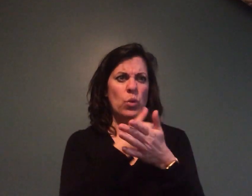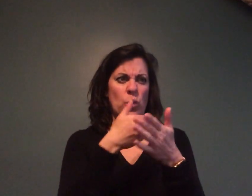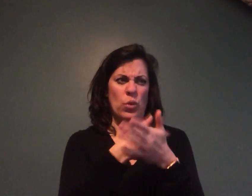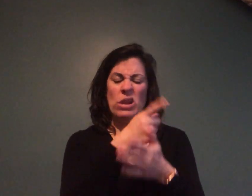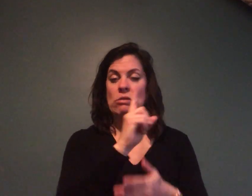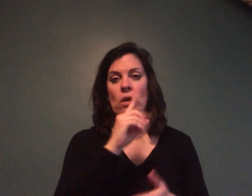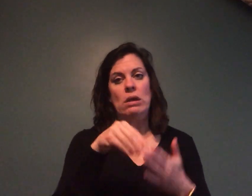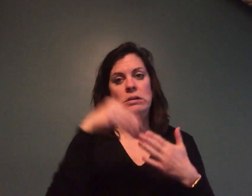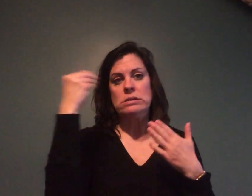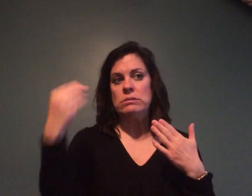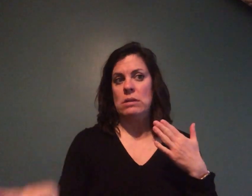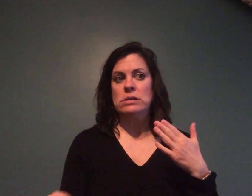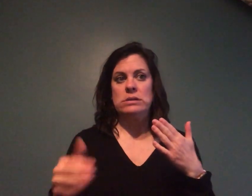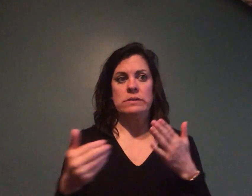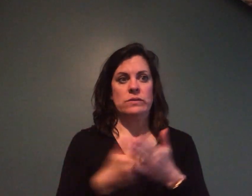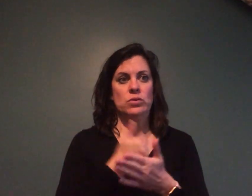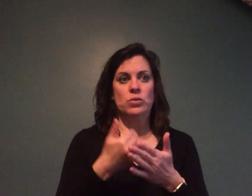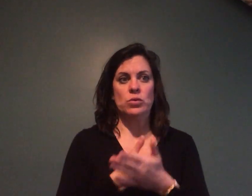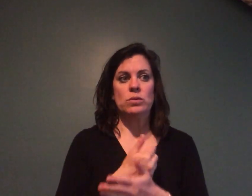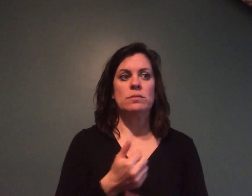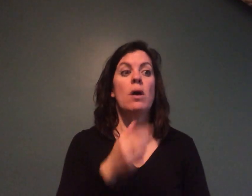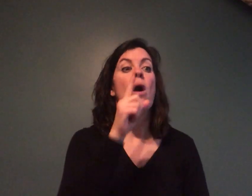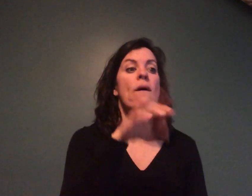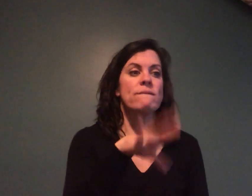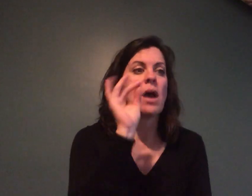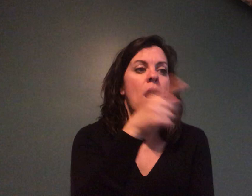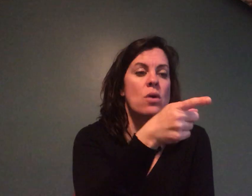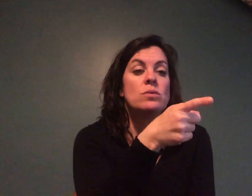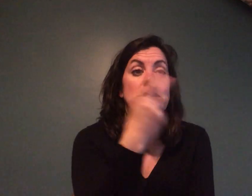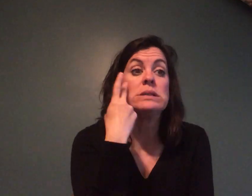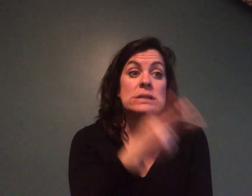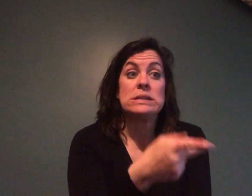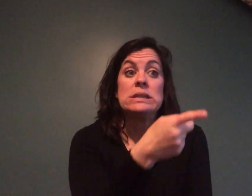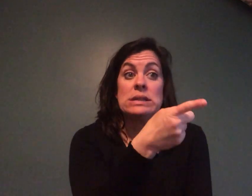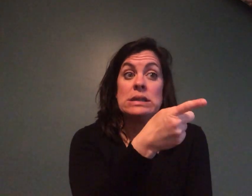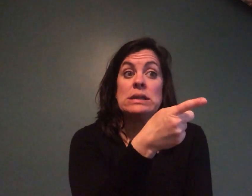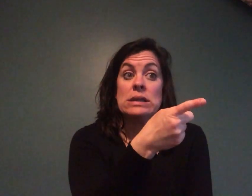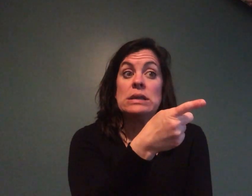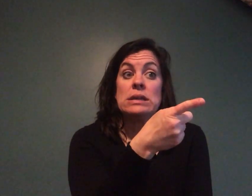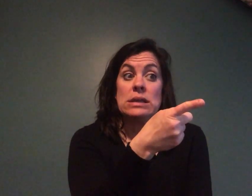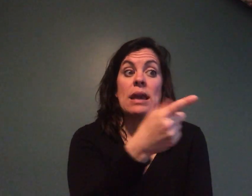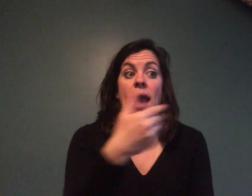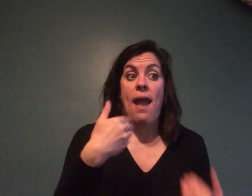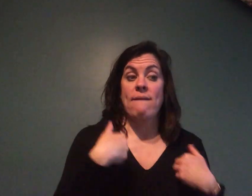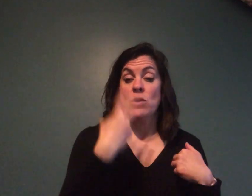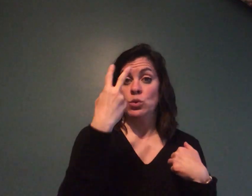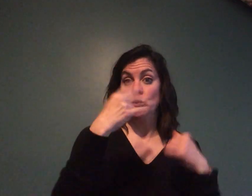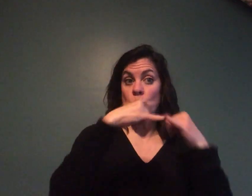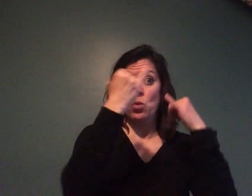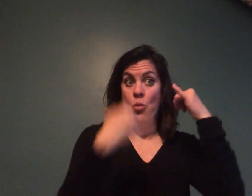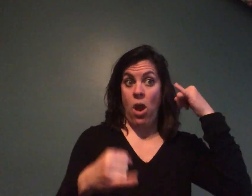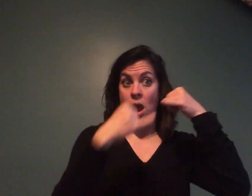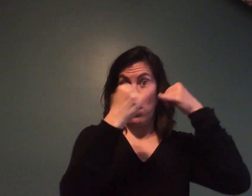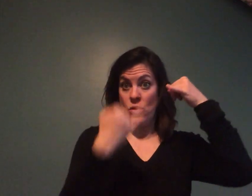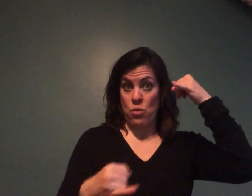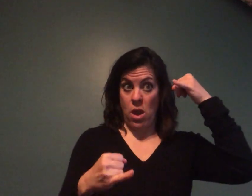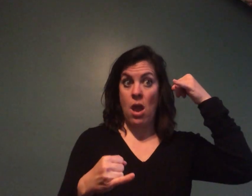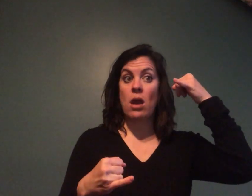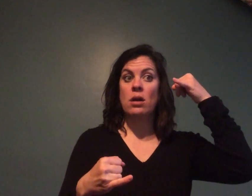one. Okay, so here's one where you got two wires, right? Yeah. So what they did, they wired the two together.